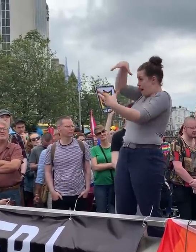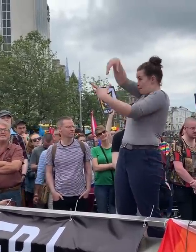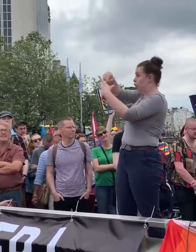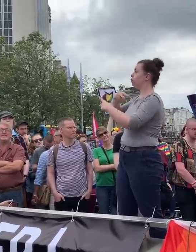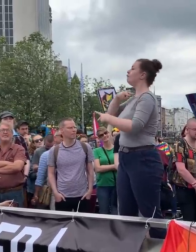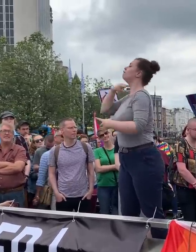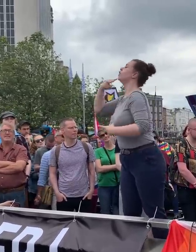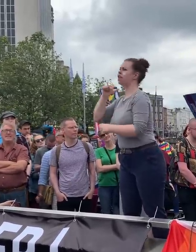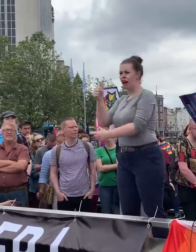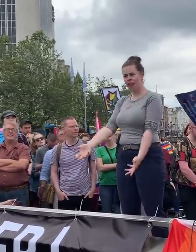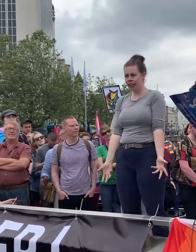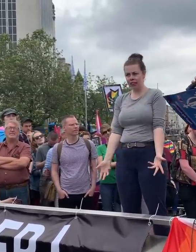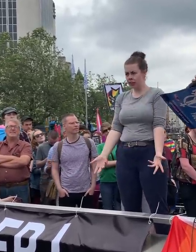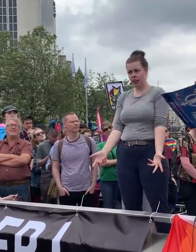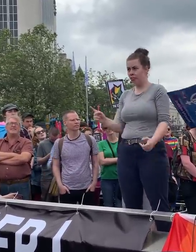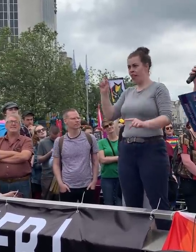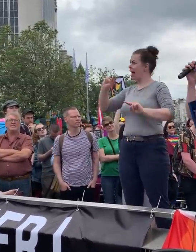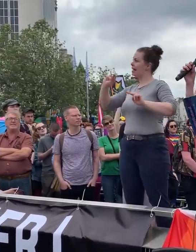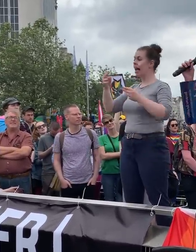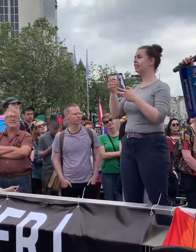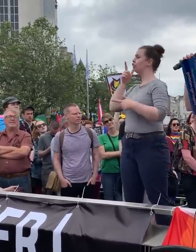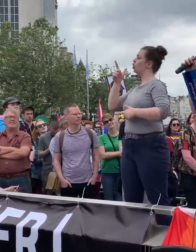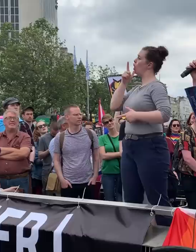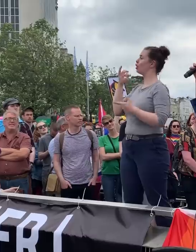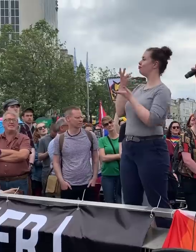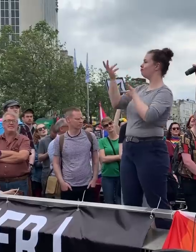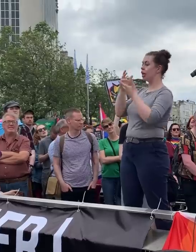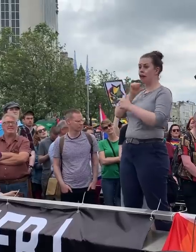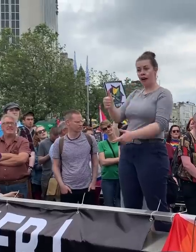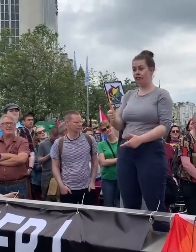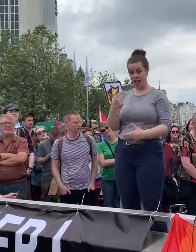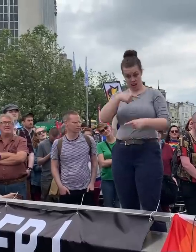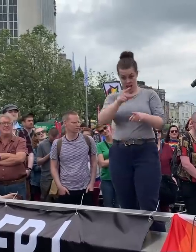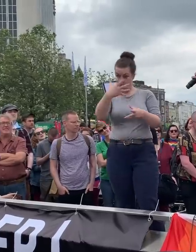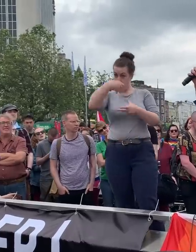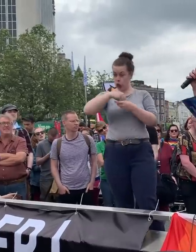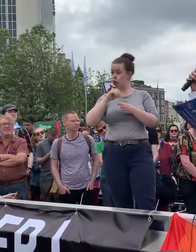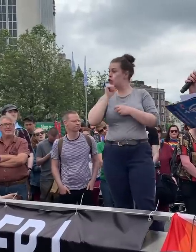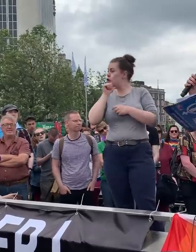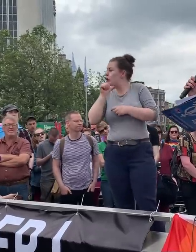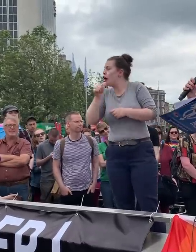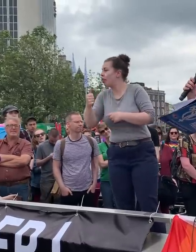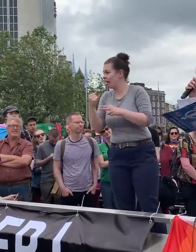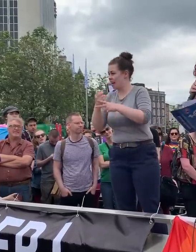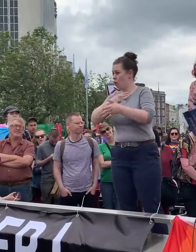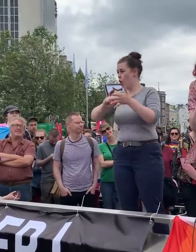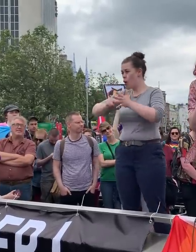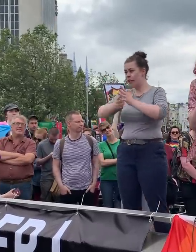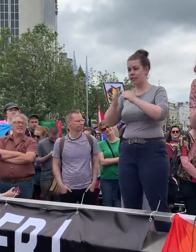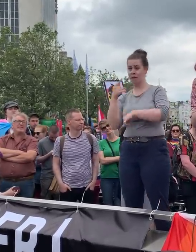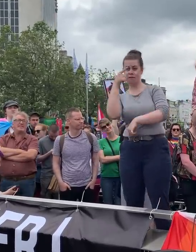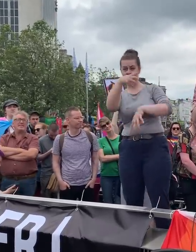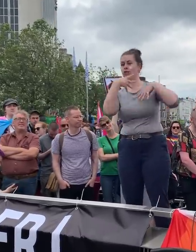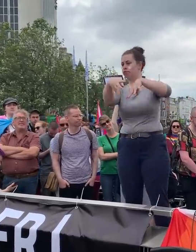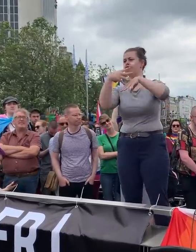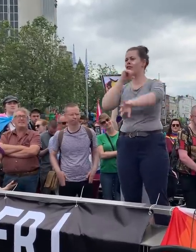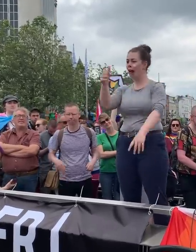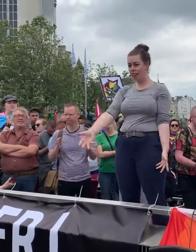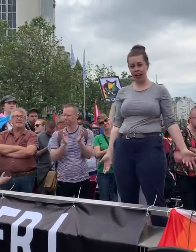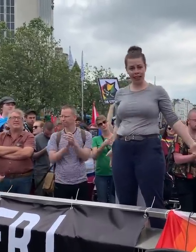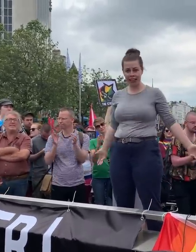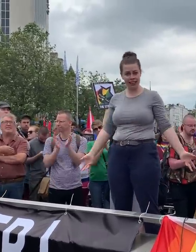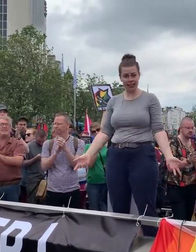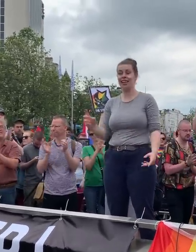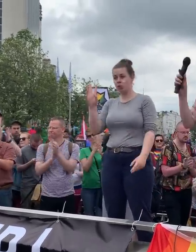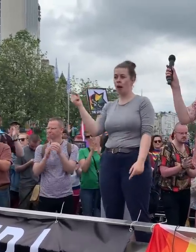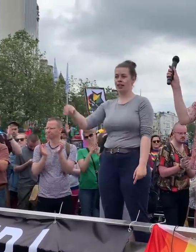the opportunity to have their voices heard and be meaningfully included in the organising of Pride.